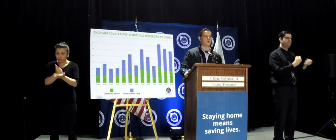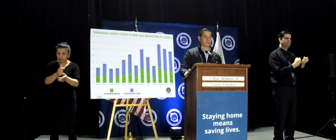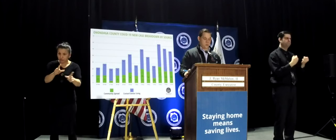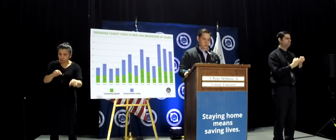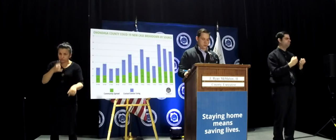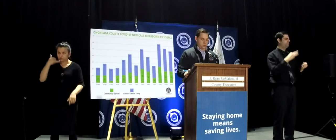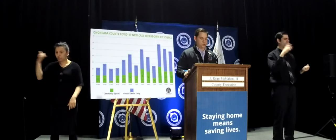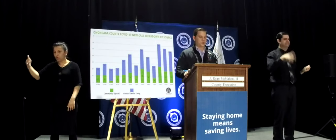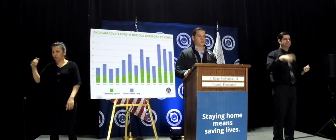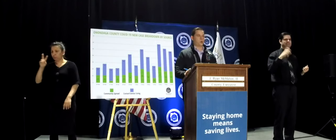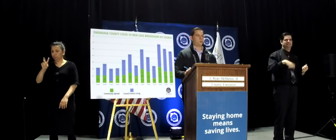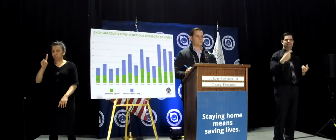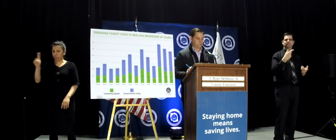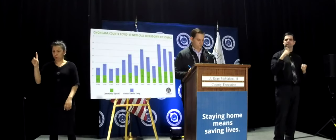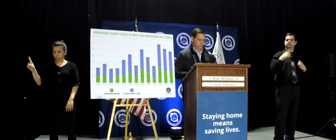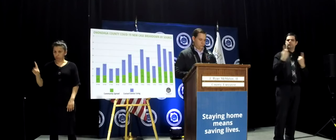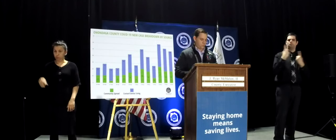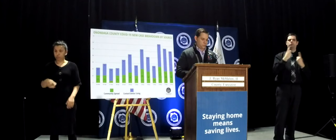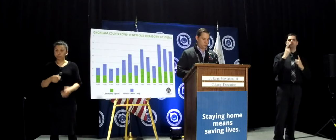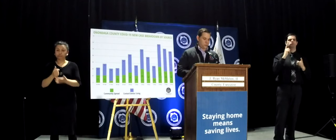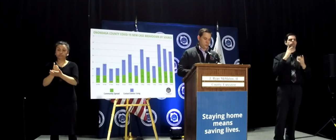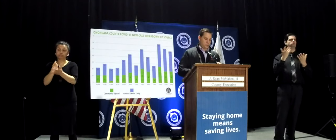for social and emotional support.